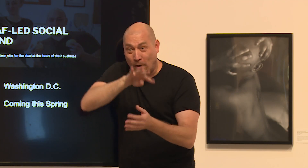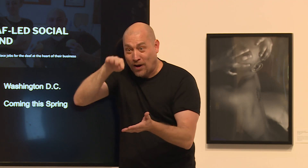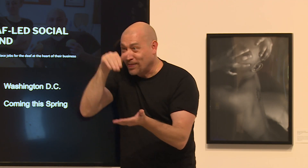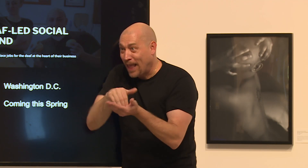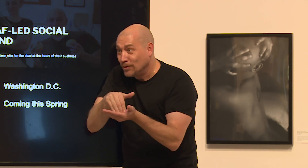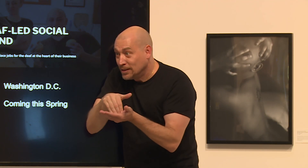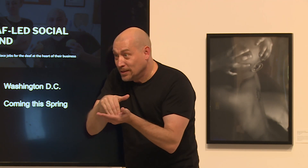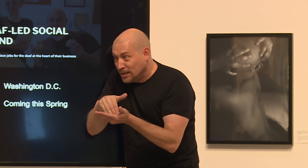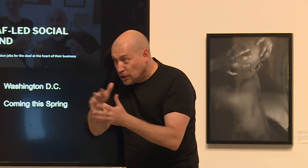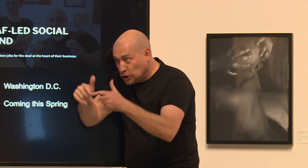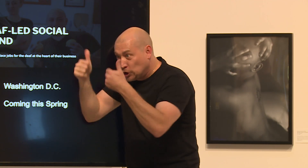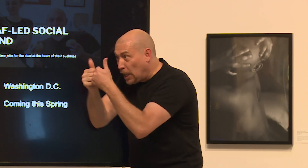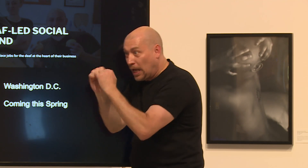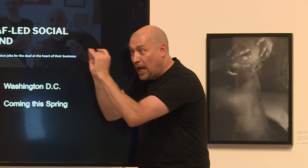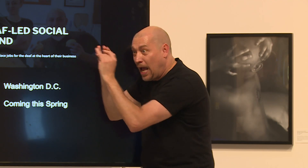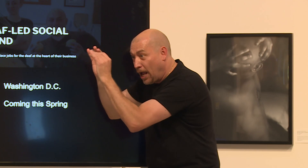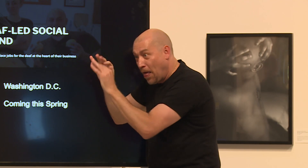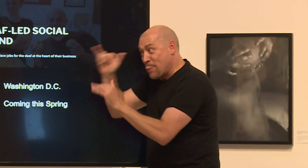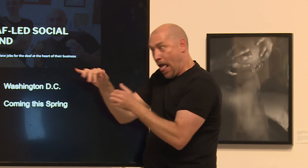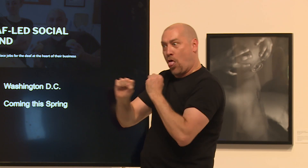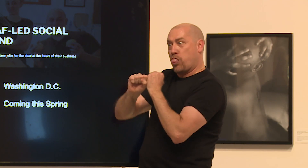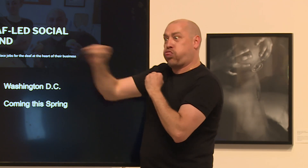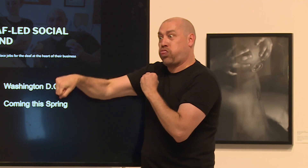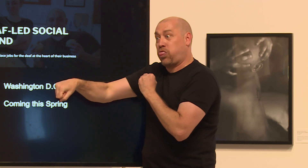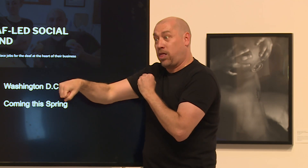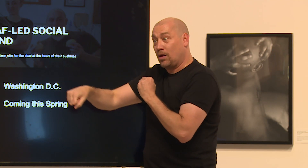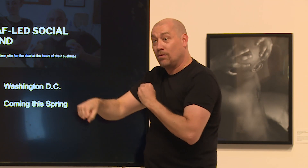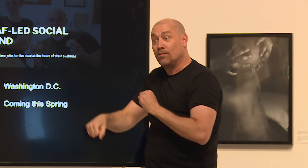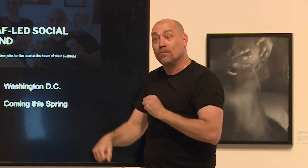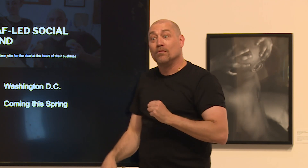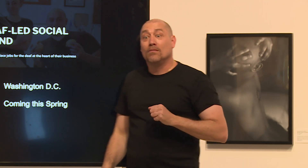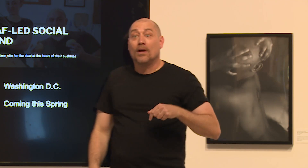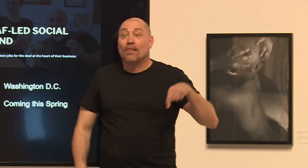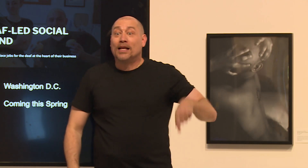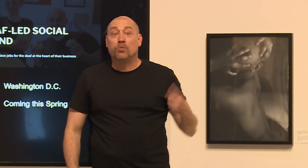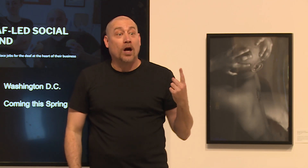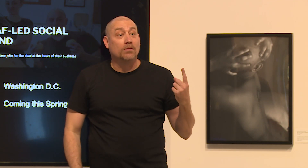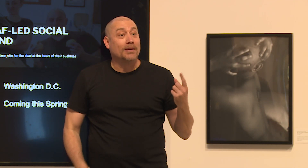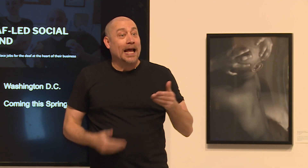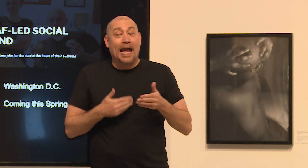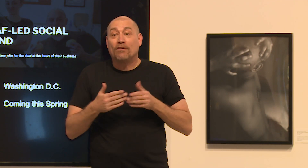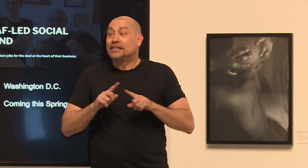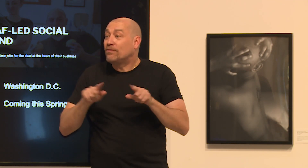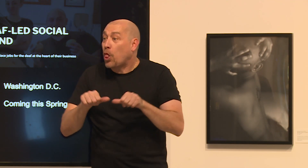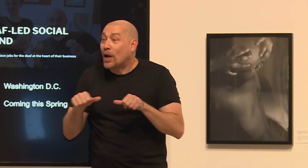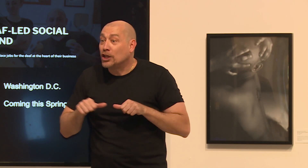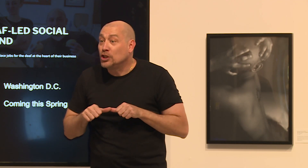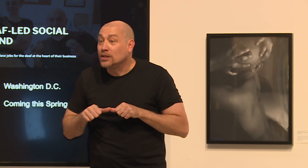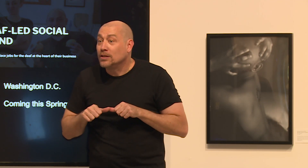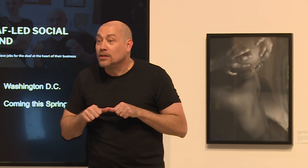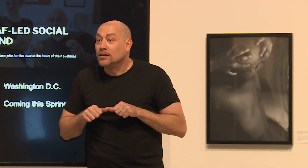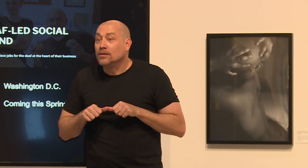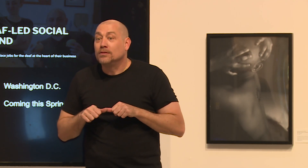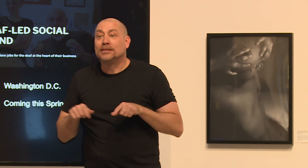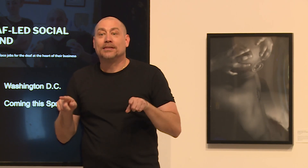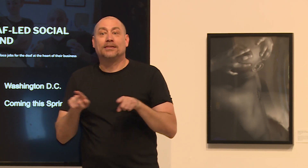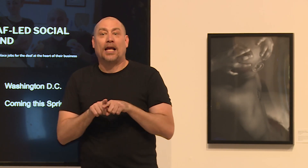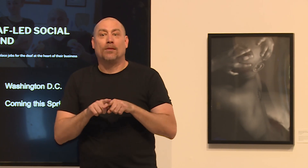how it was a challenge to get that shape just right and everything else? Well, now we're in a different location,